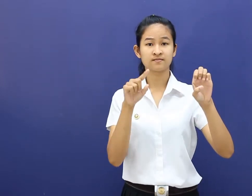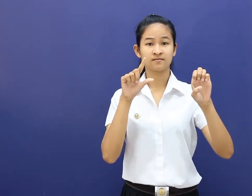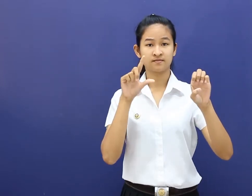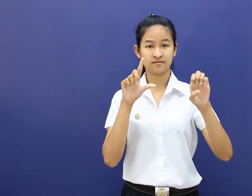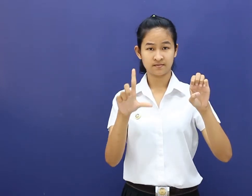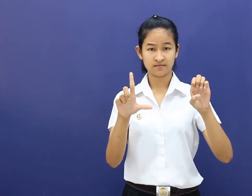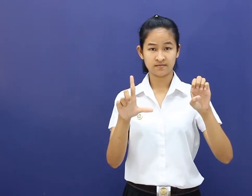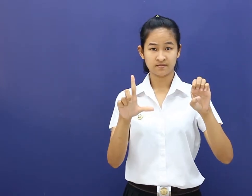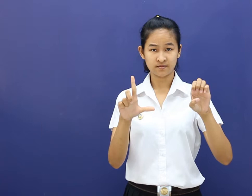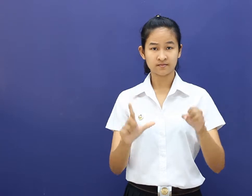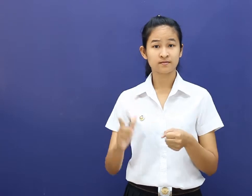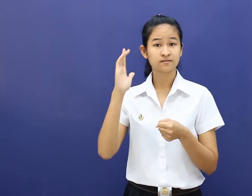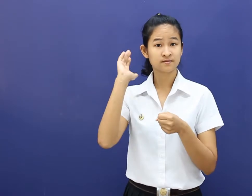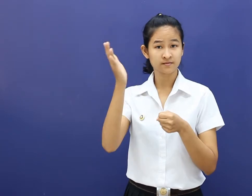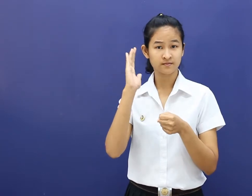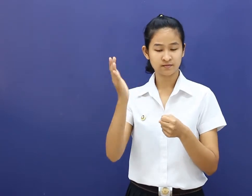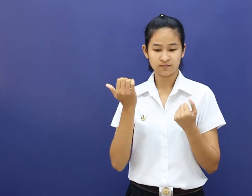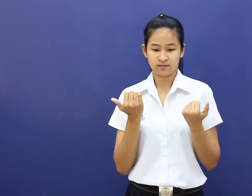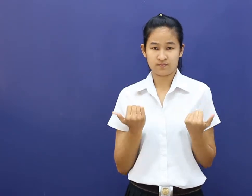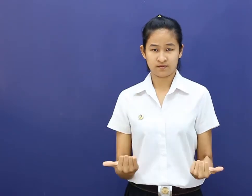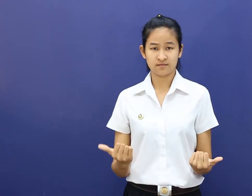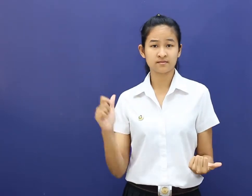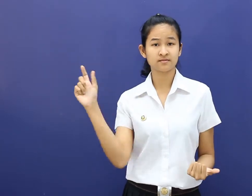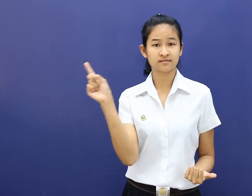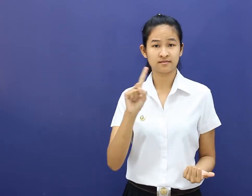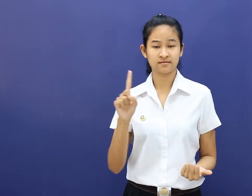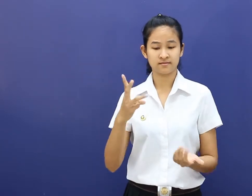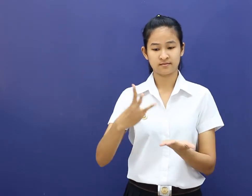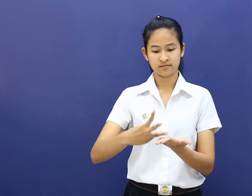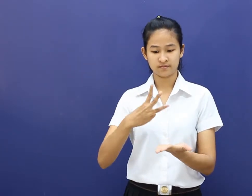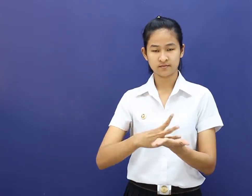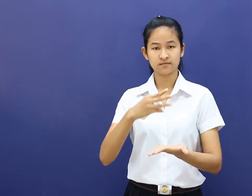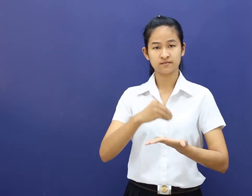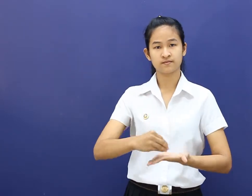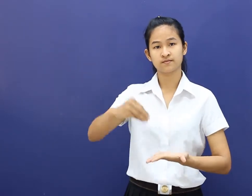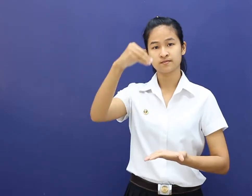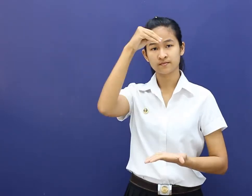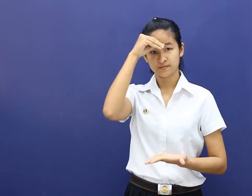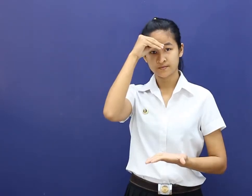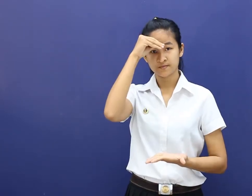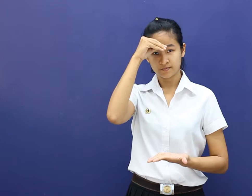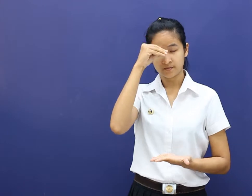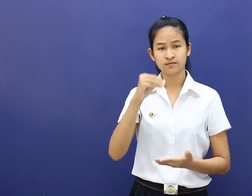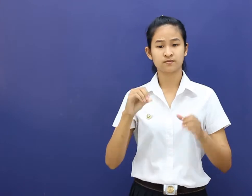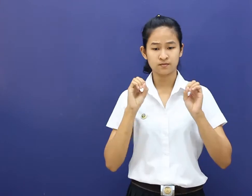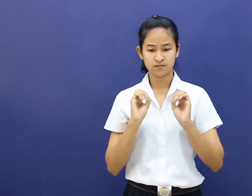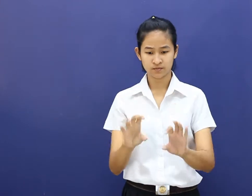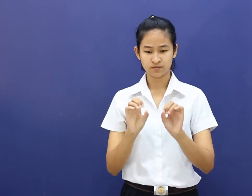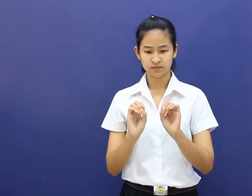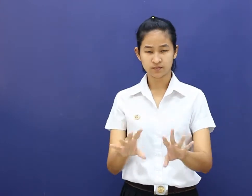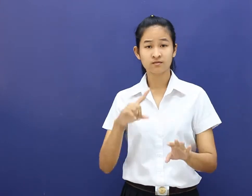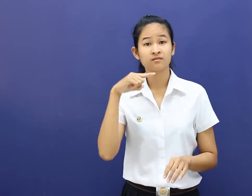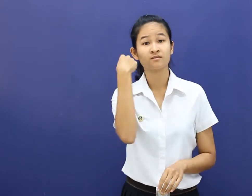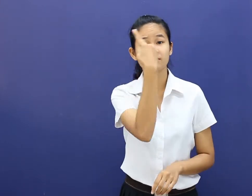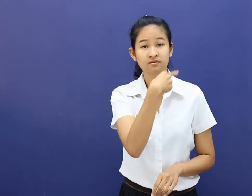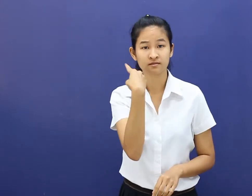and present our project in this international conference. This project is a